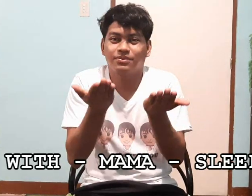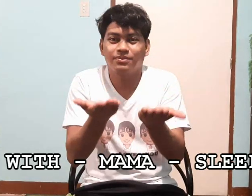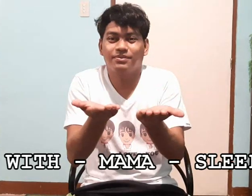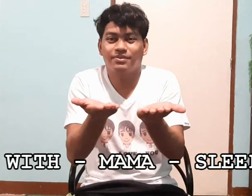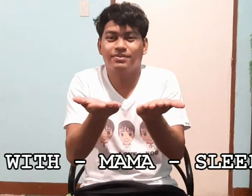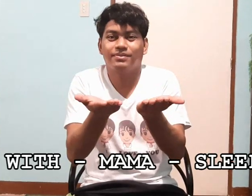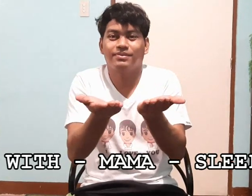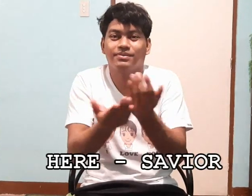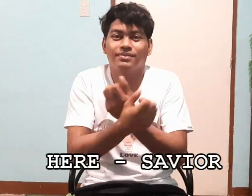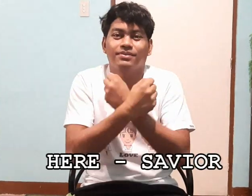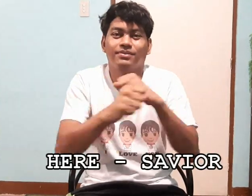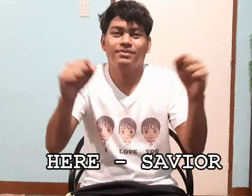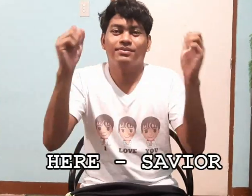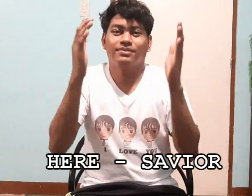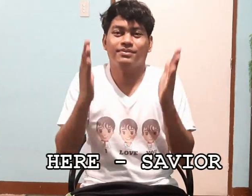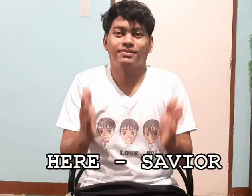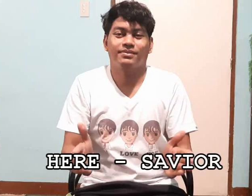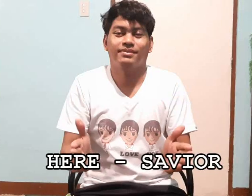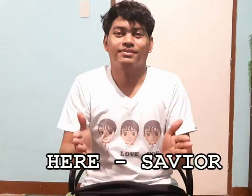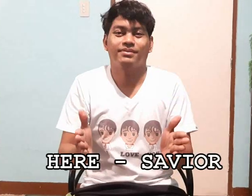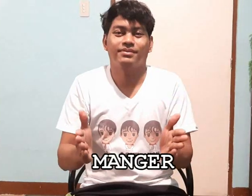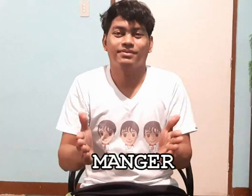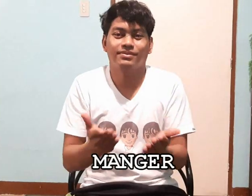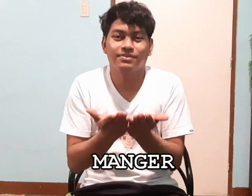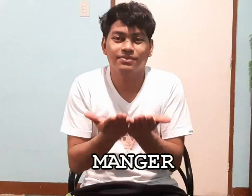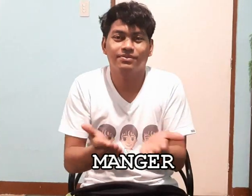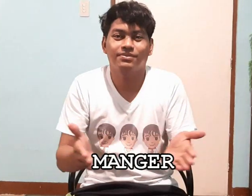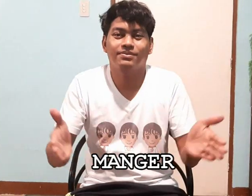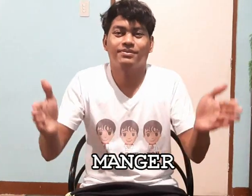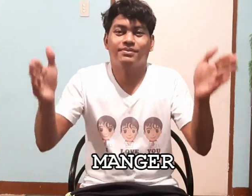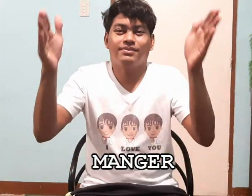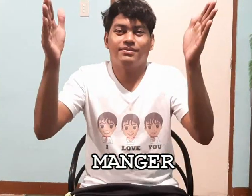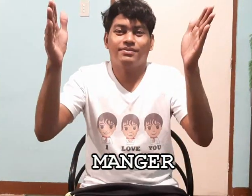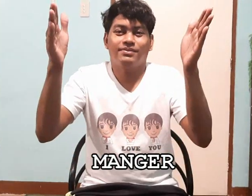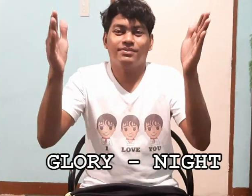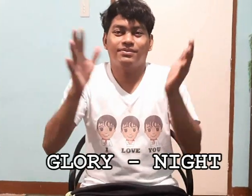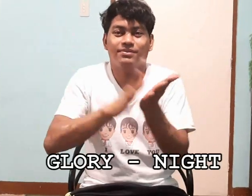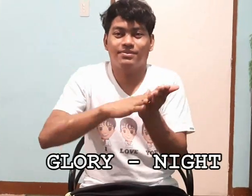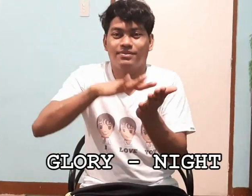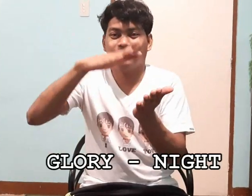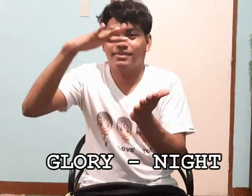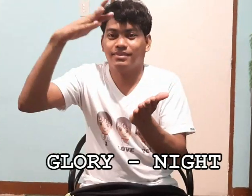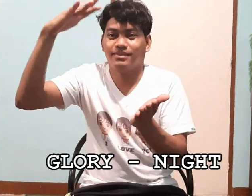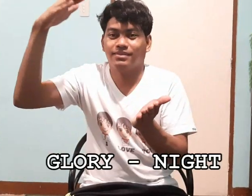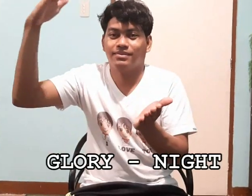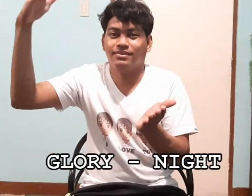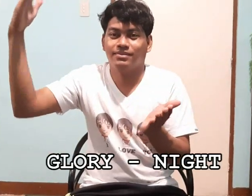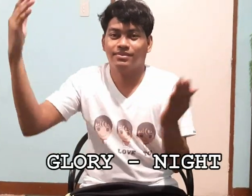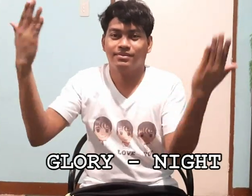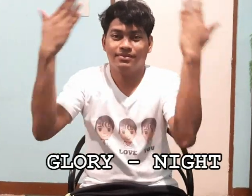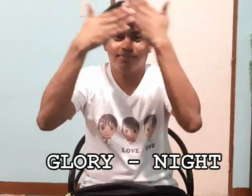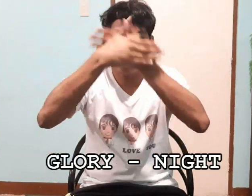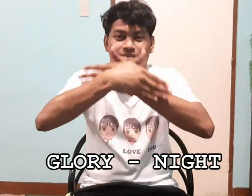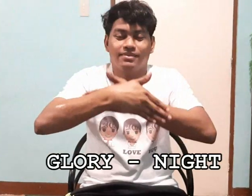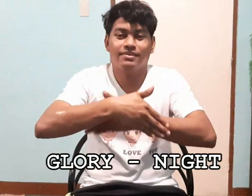Here lay the Savior inside a manger Oh, what a glorious night